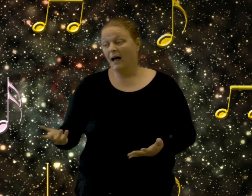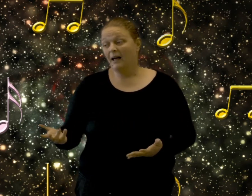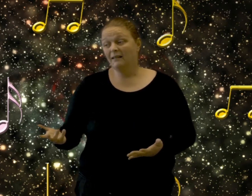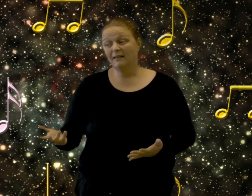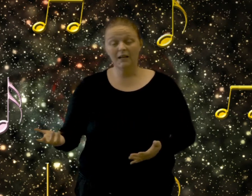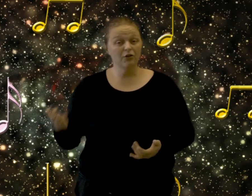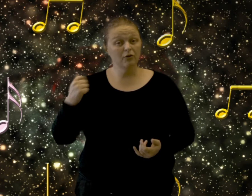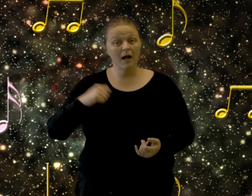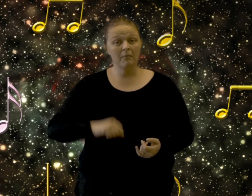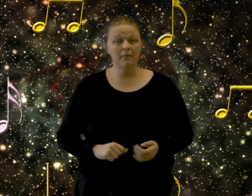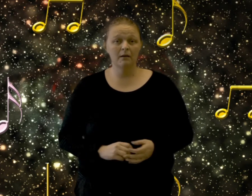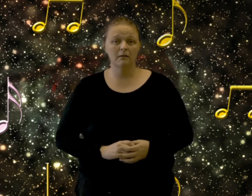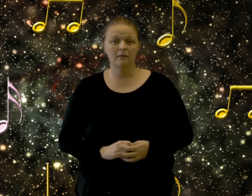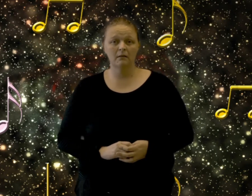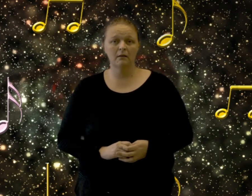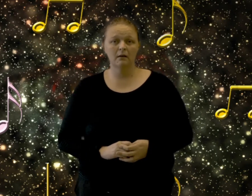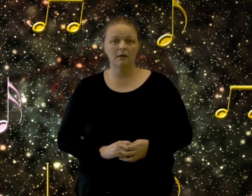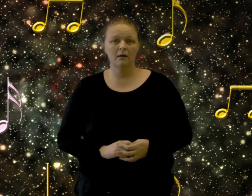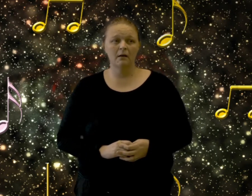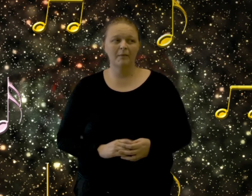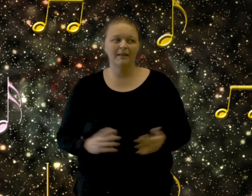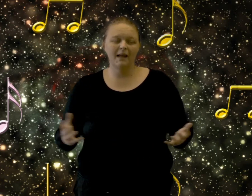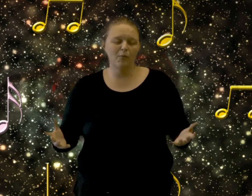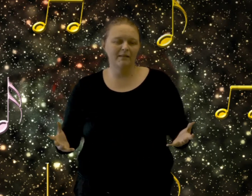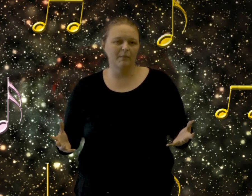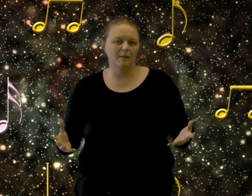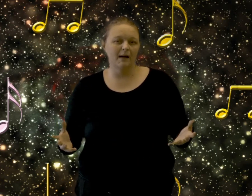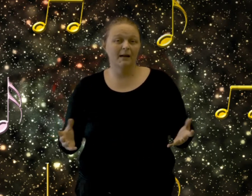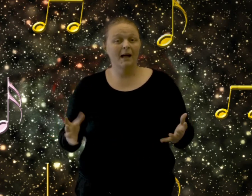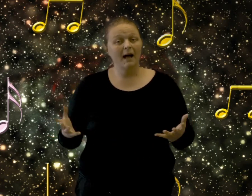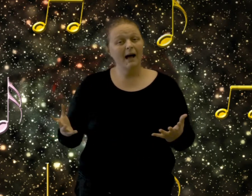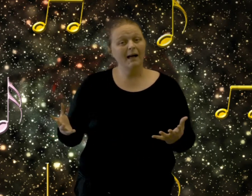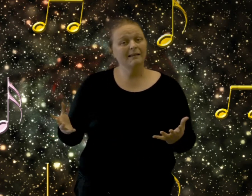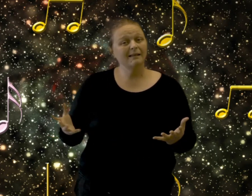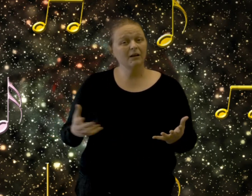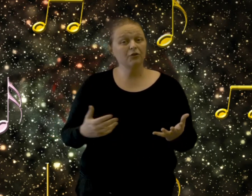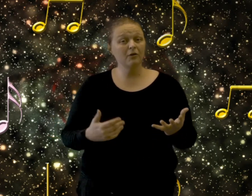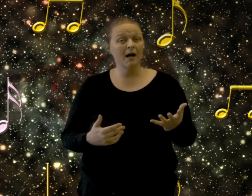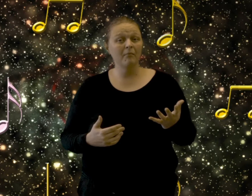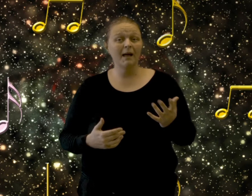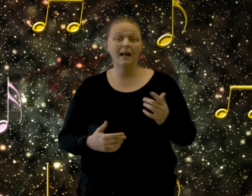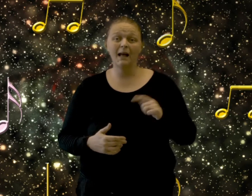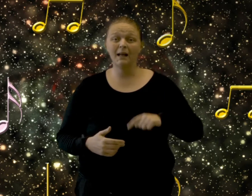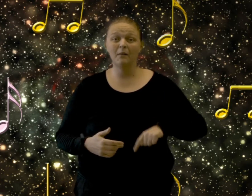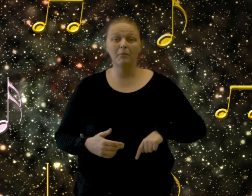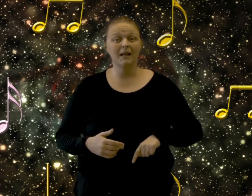I see a drum, but then tell me something about it. I see a drum and I